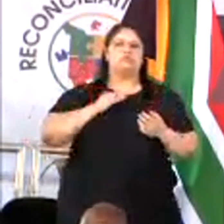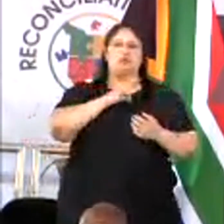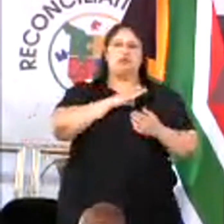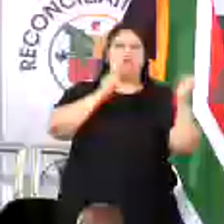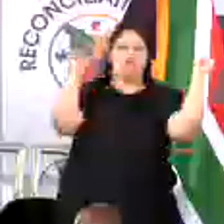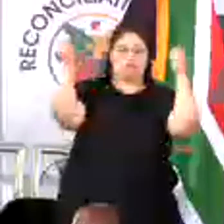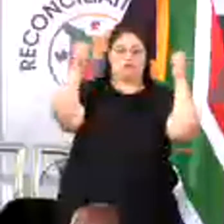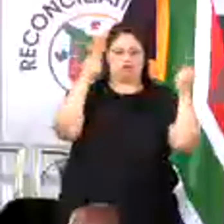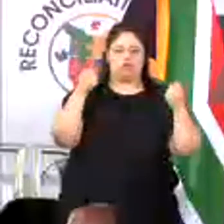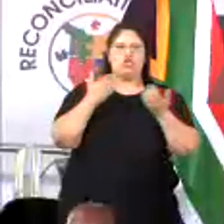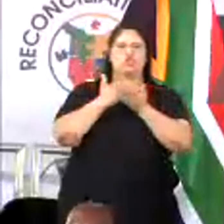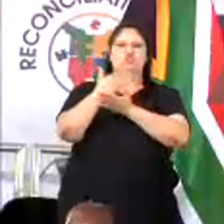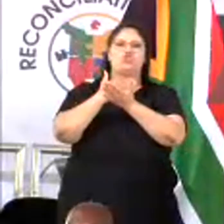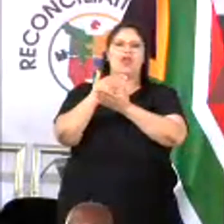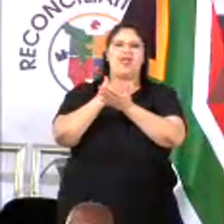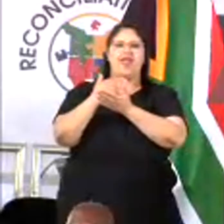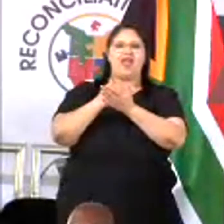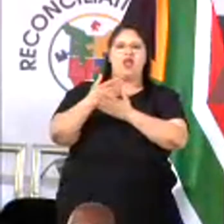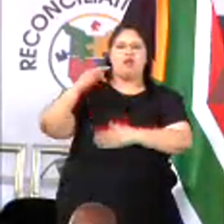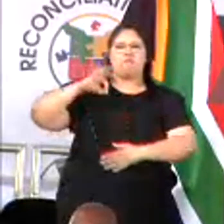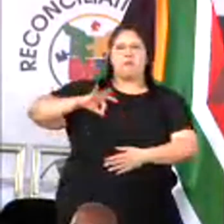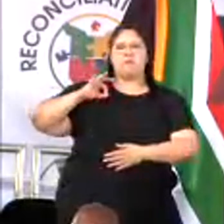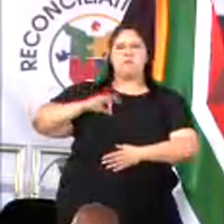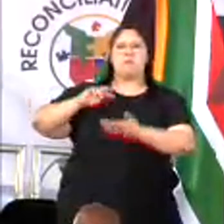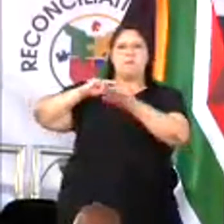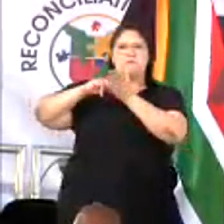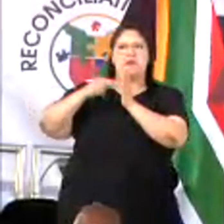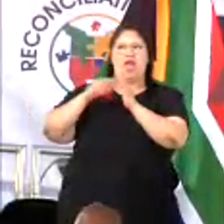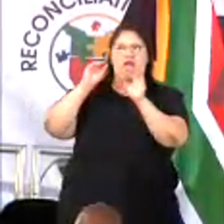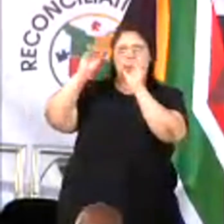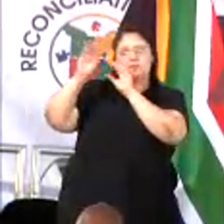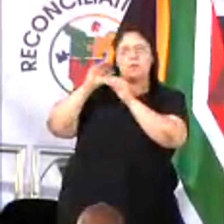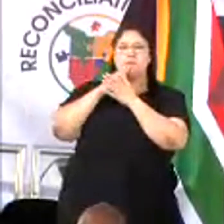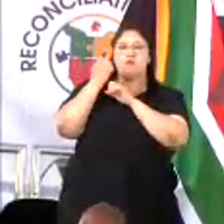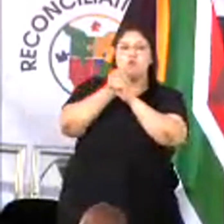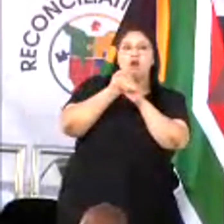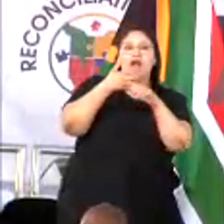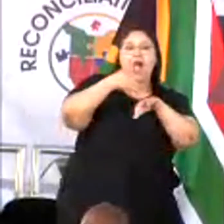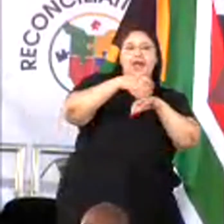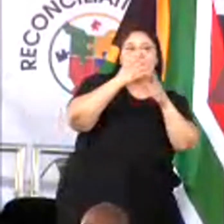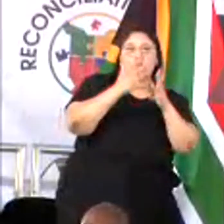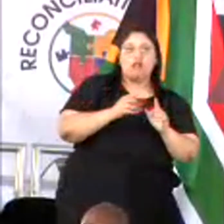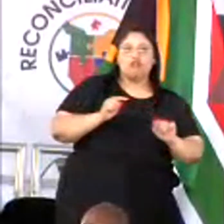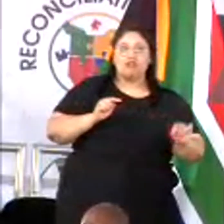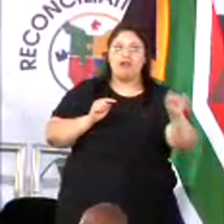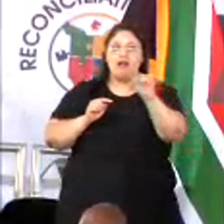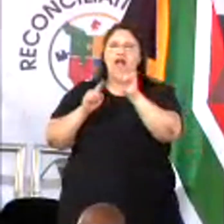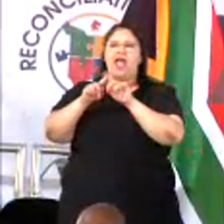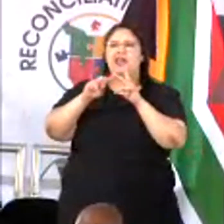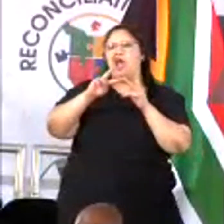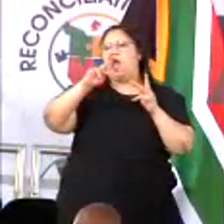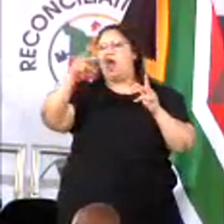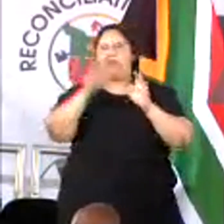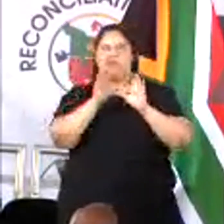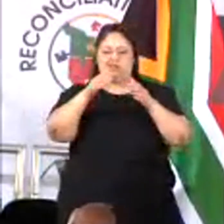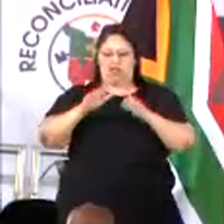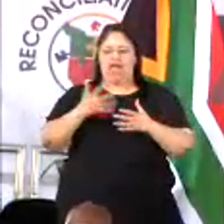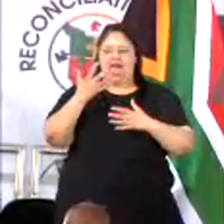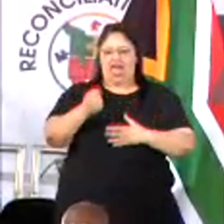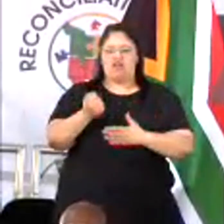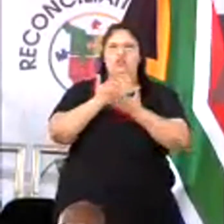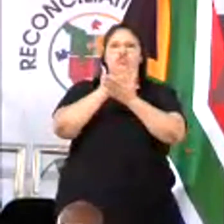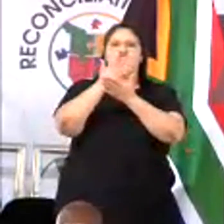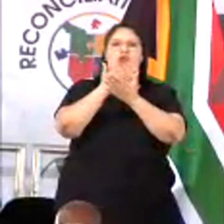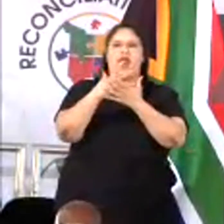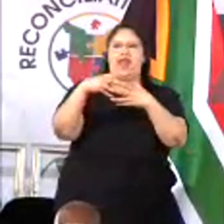share schemes as well. This is where workers in agriculture and other sectors can have